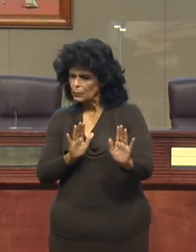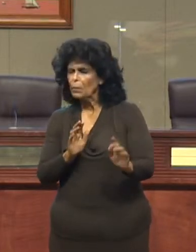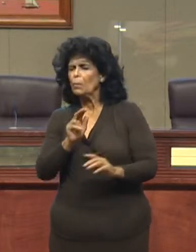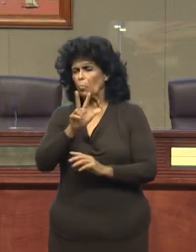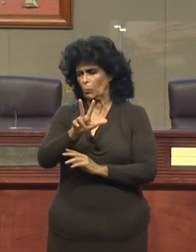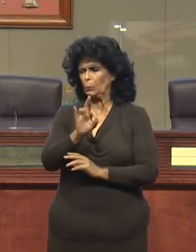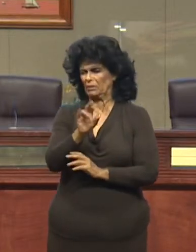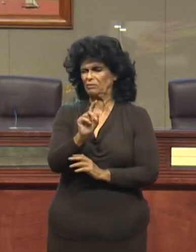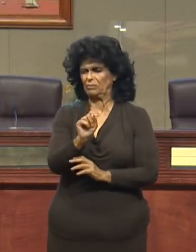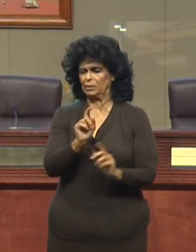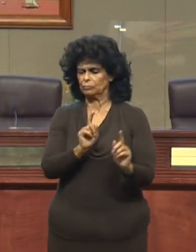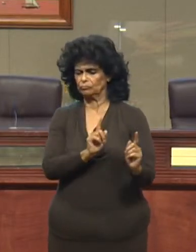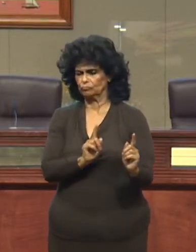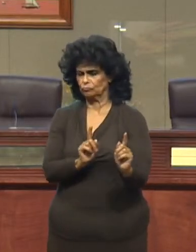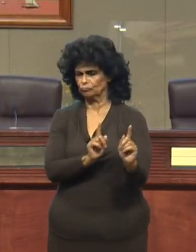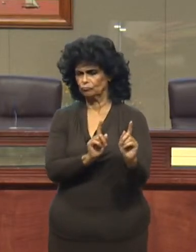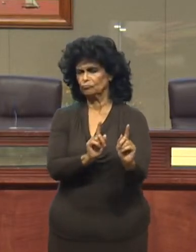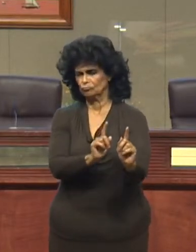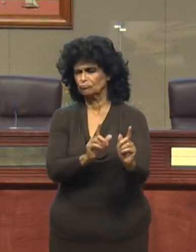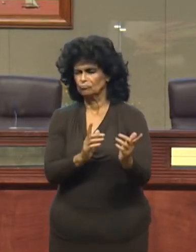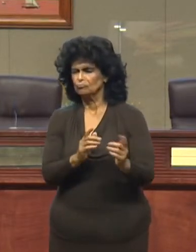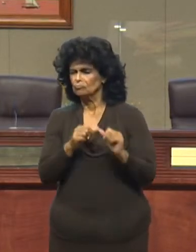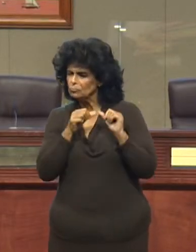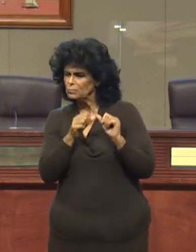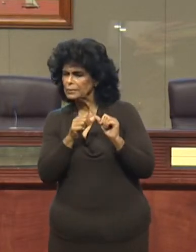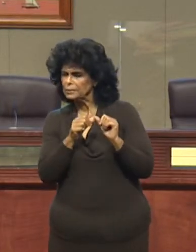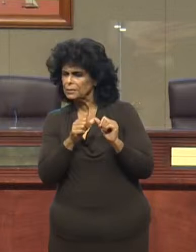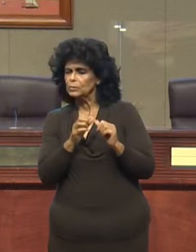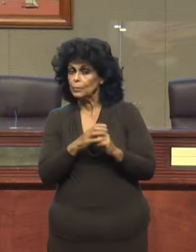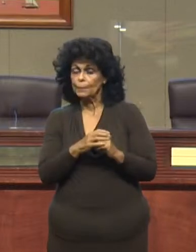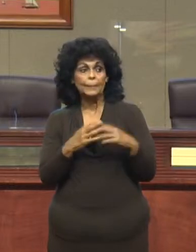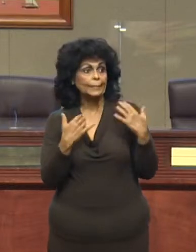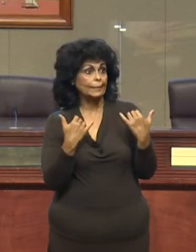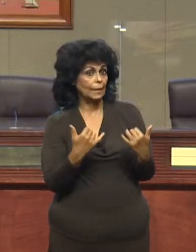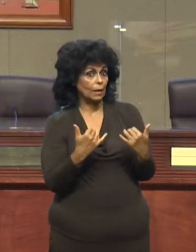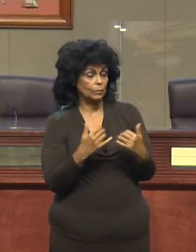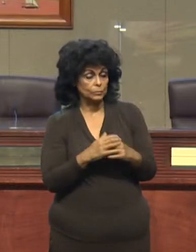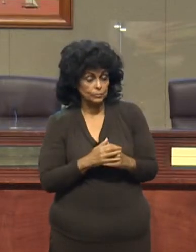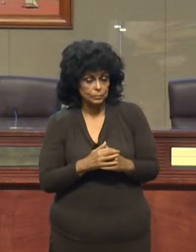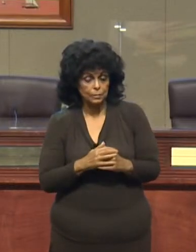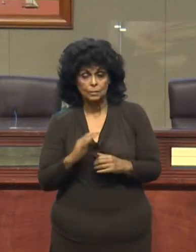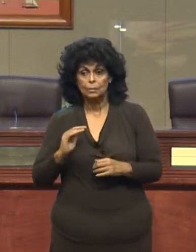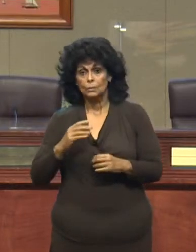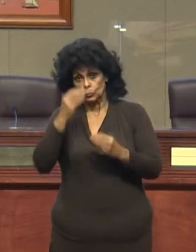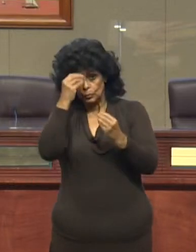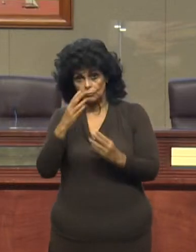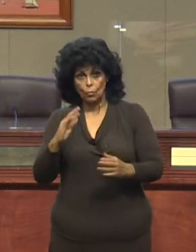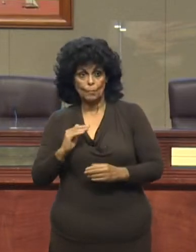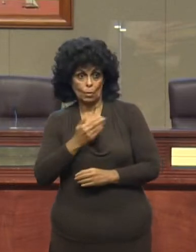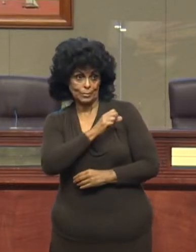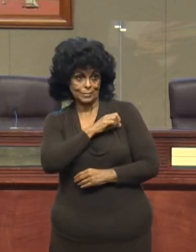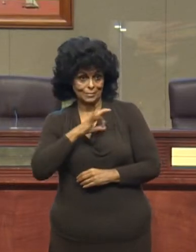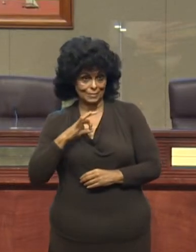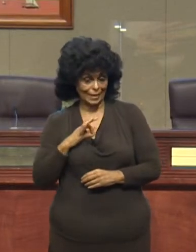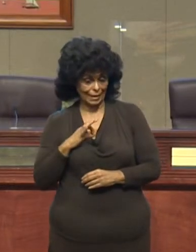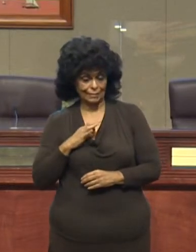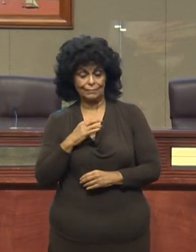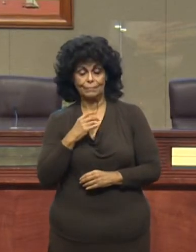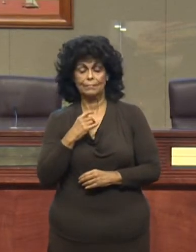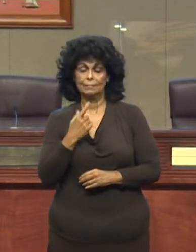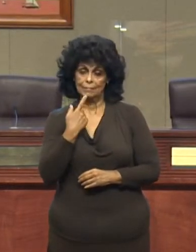feet for the foreseeable future. Now, when we shared with our staff that we